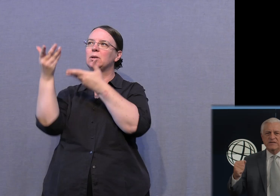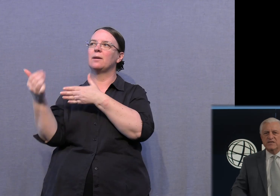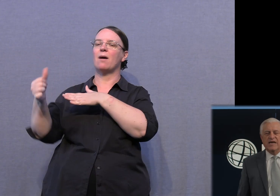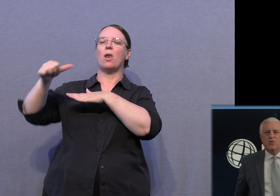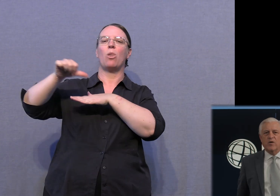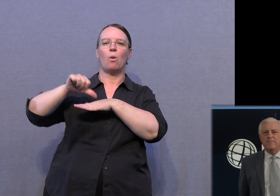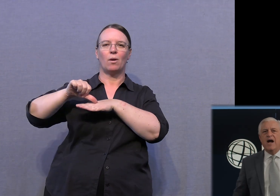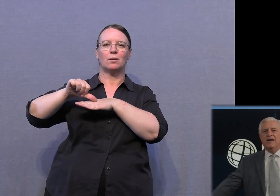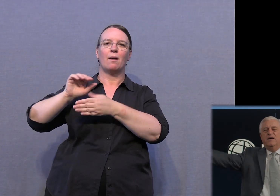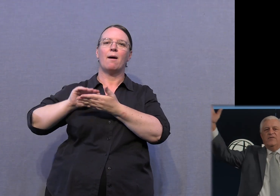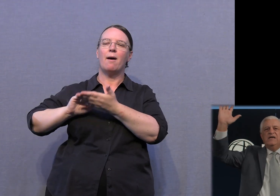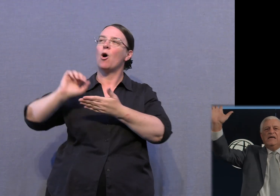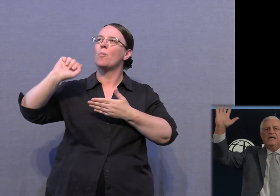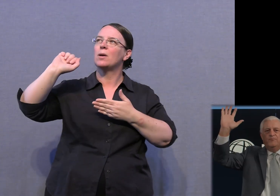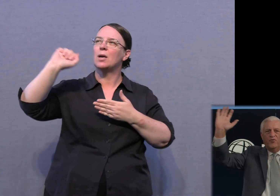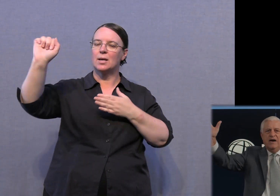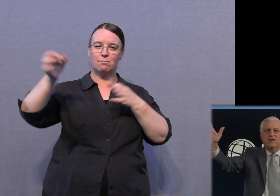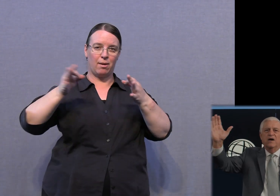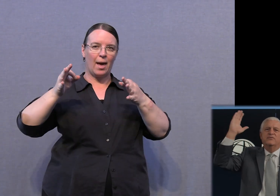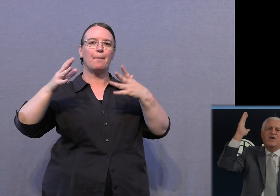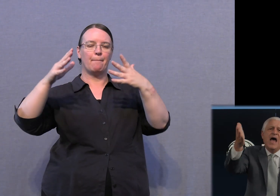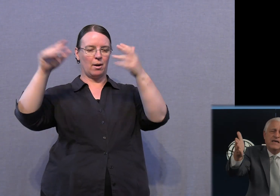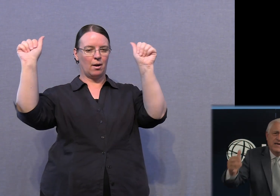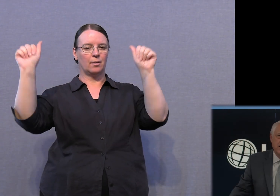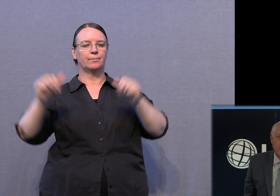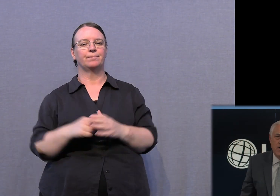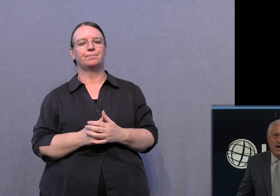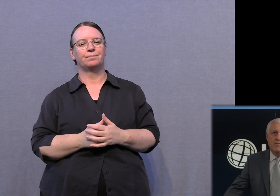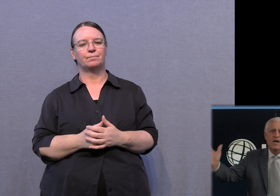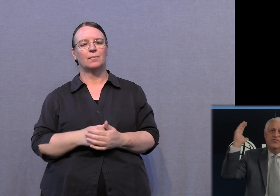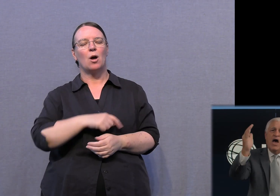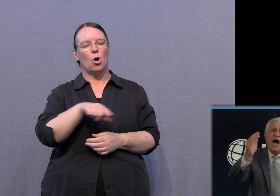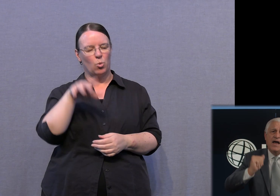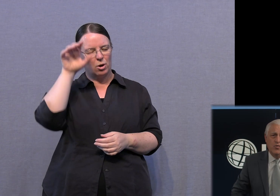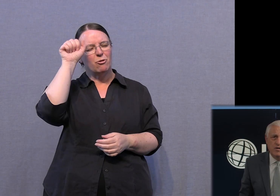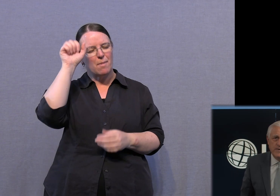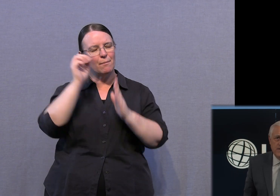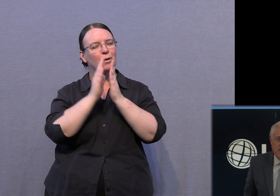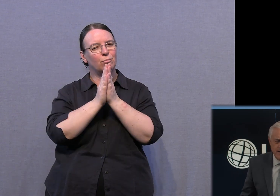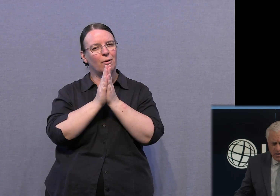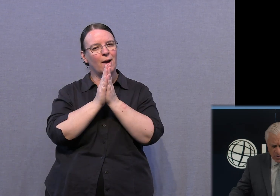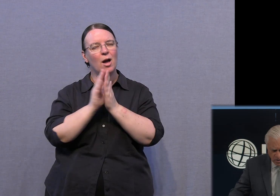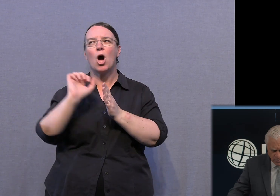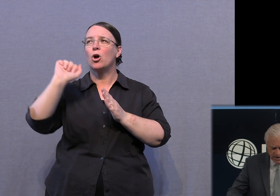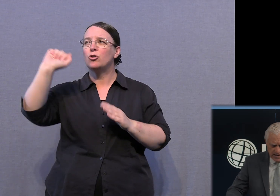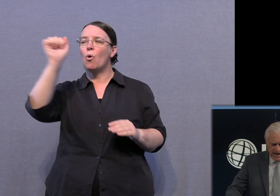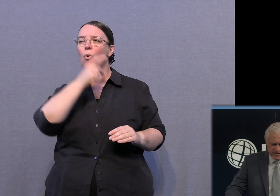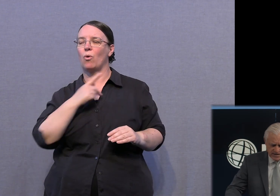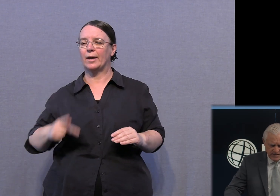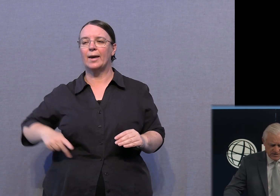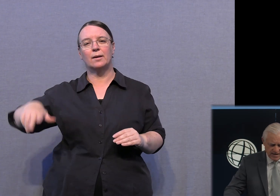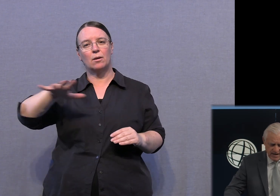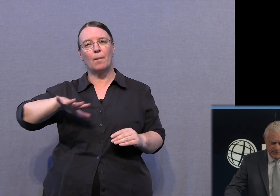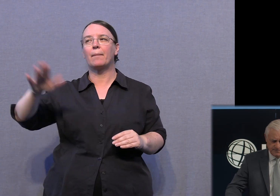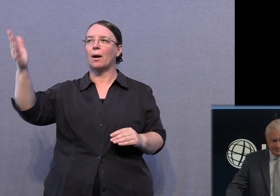so once again, we're reminded of the need of prayer. Thy kingdom come, thy will be done on earth as